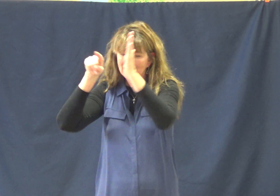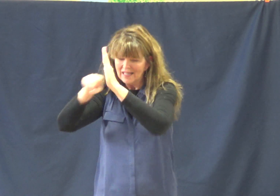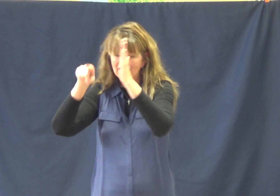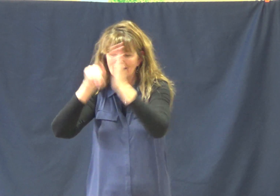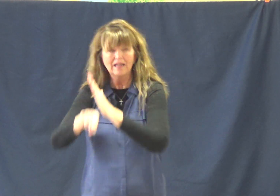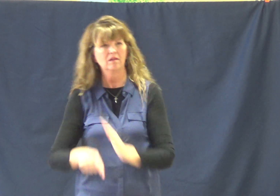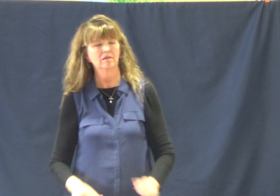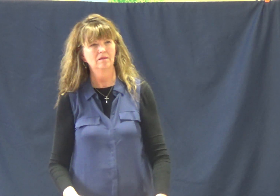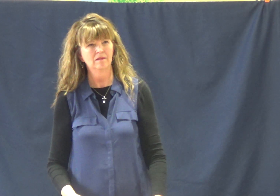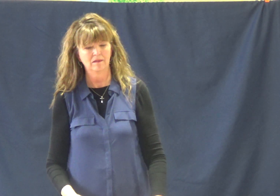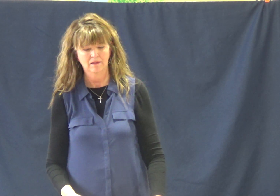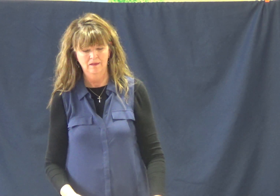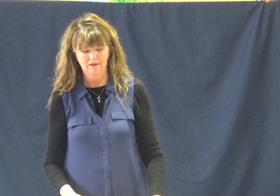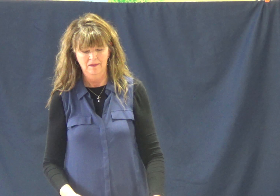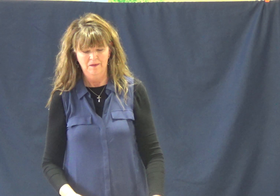them. Having them